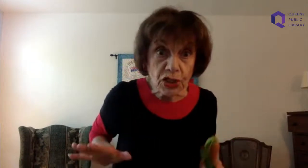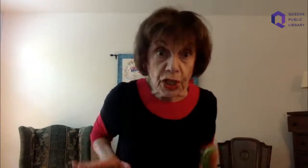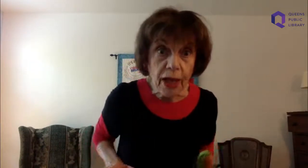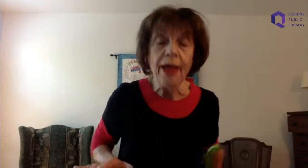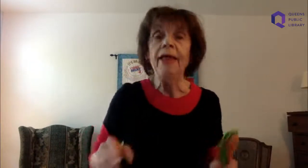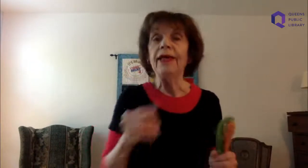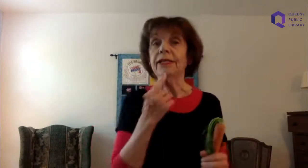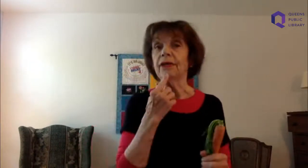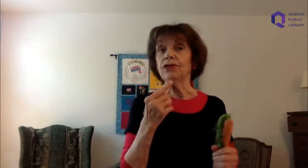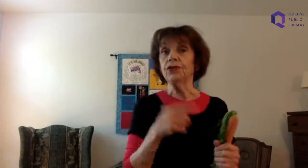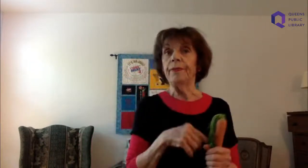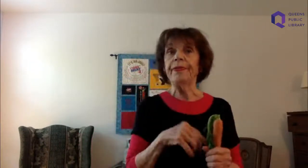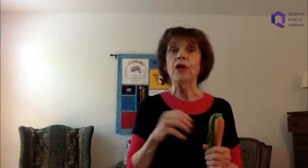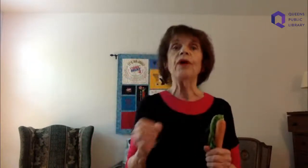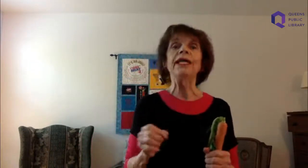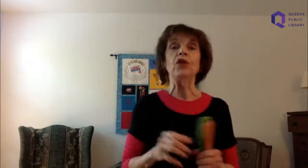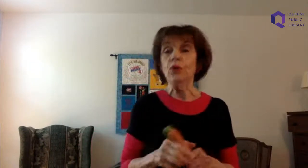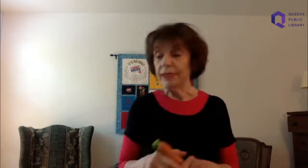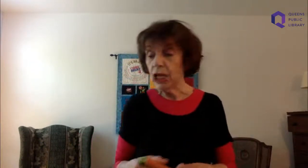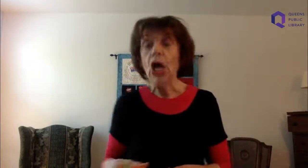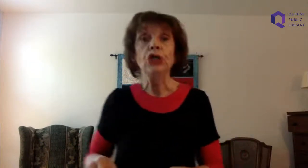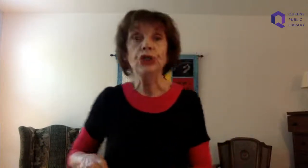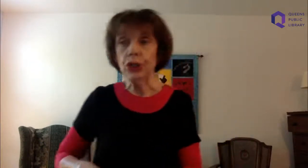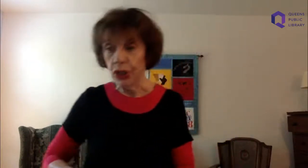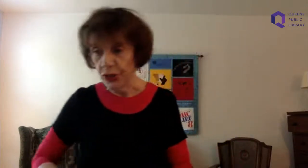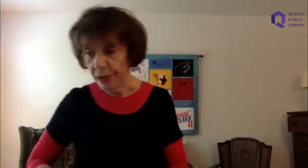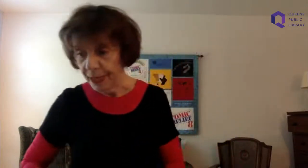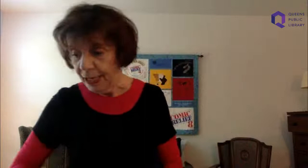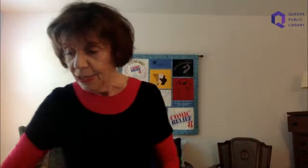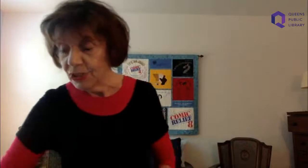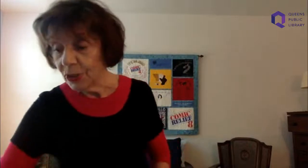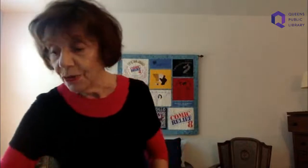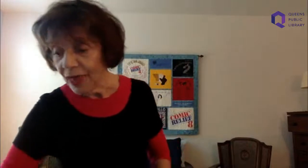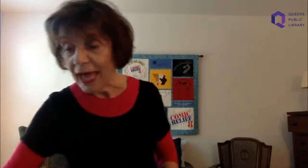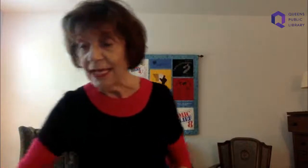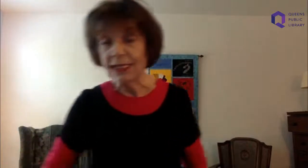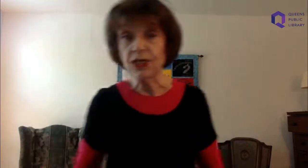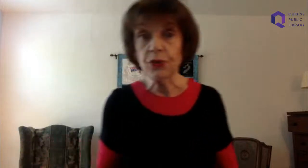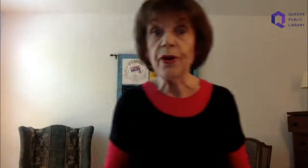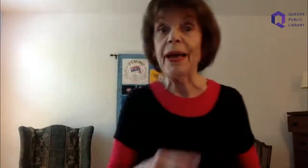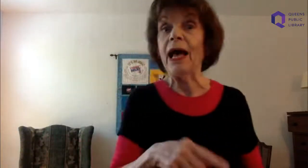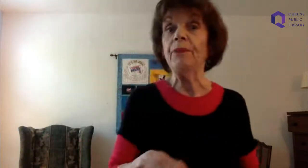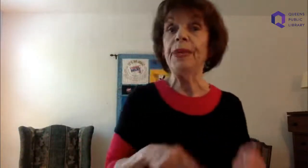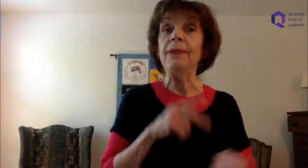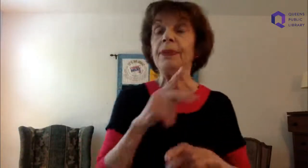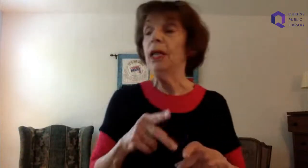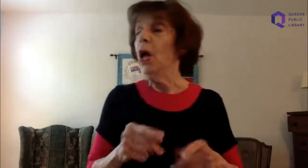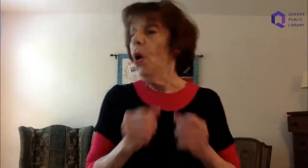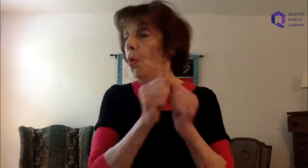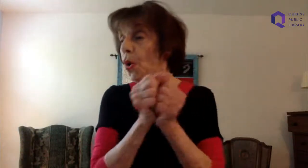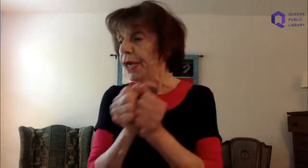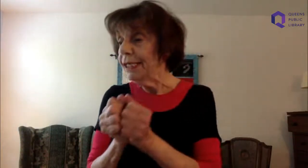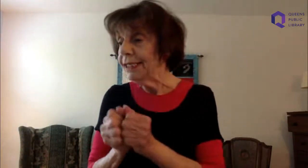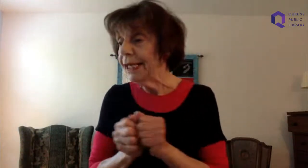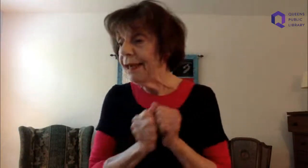Russia, they tell the story about that Great Enormous Turnip. So that is a story about how people working